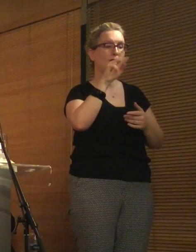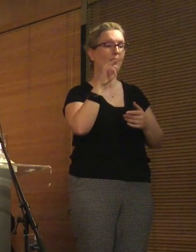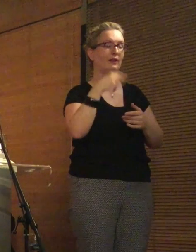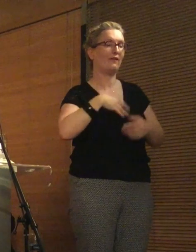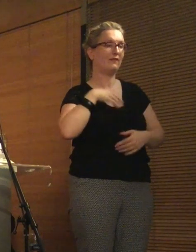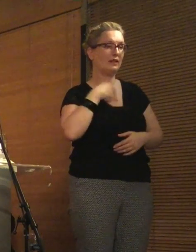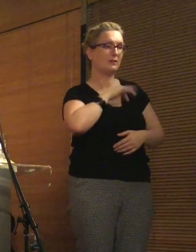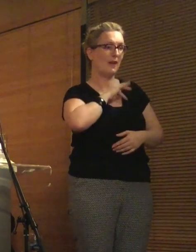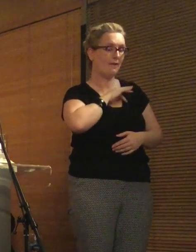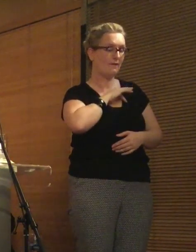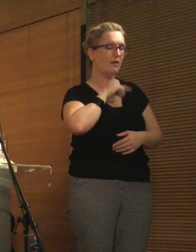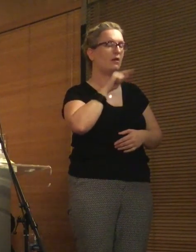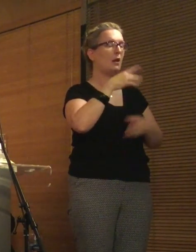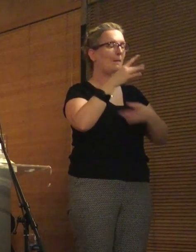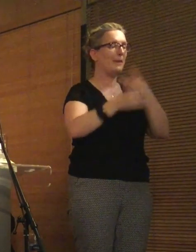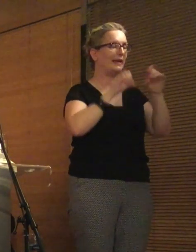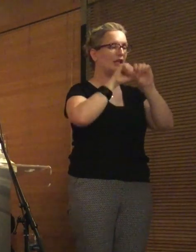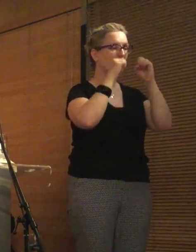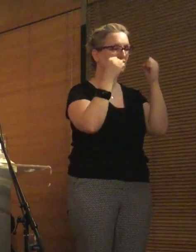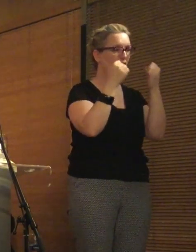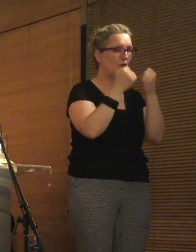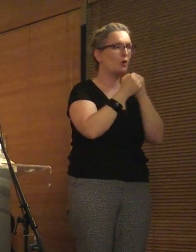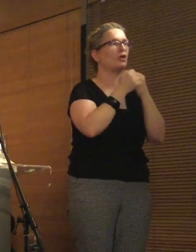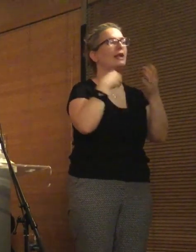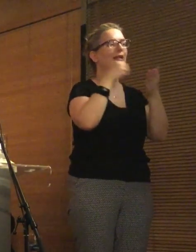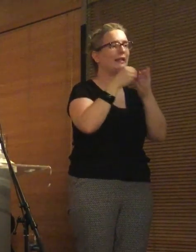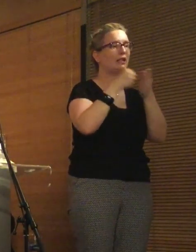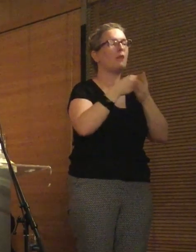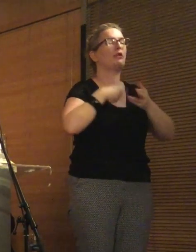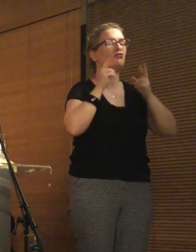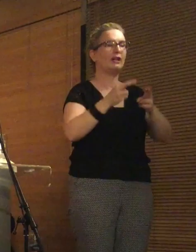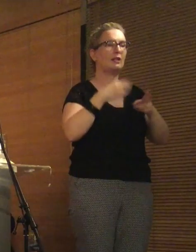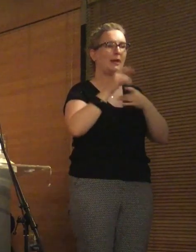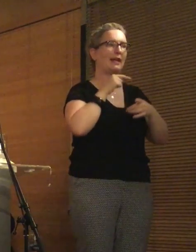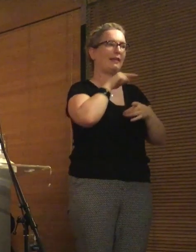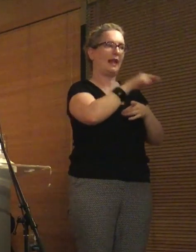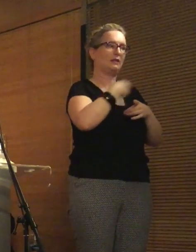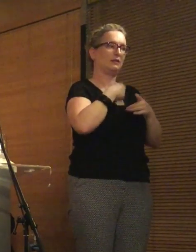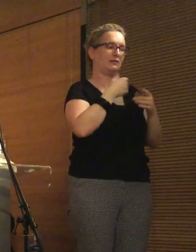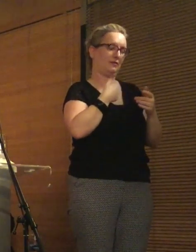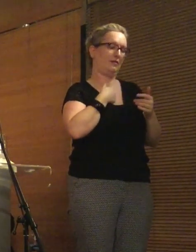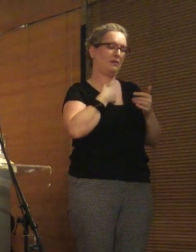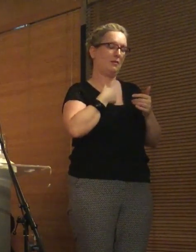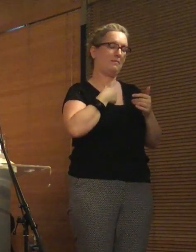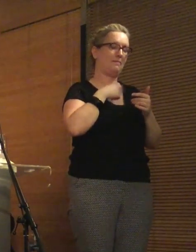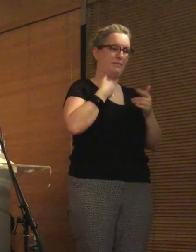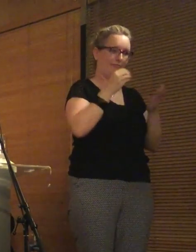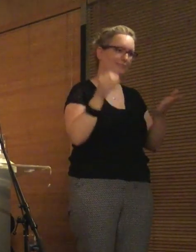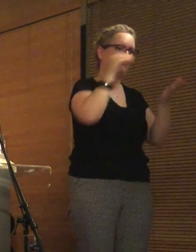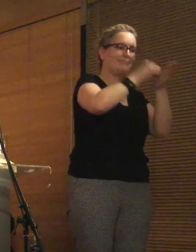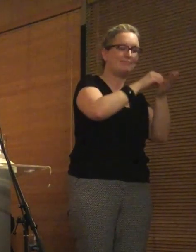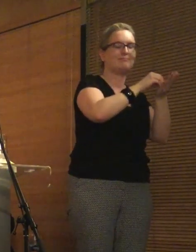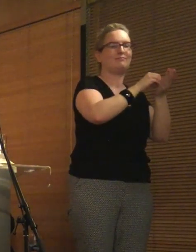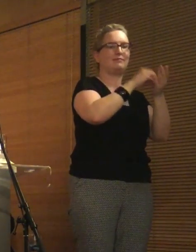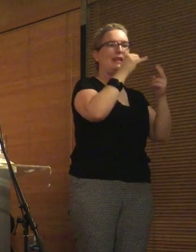view that making economic, social and cultural rights legally enforceable is essential to tackling inequality.